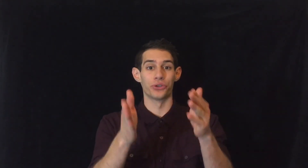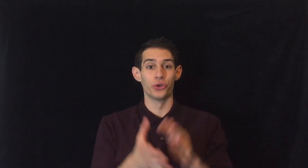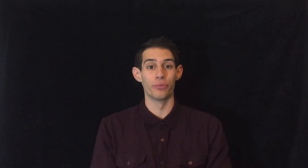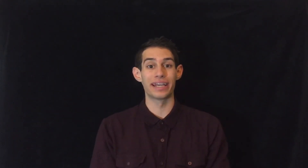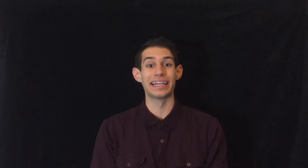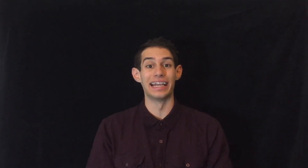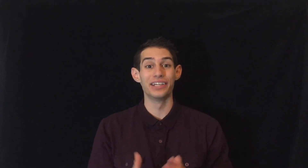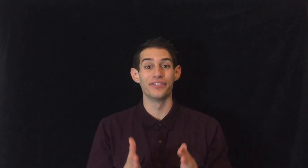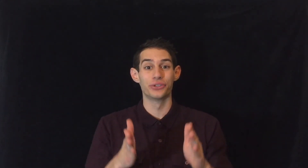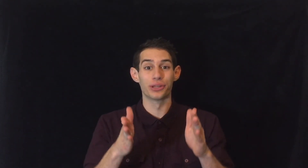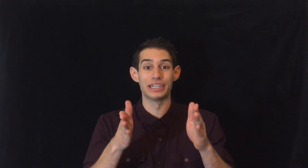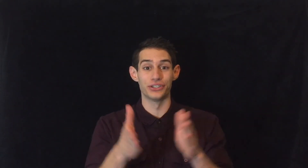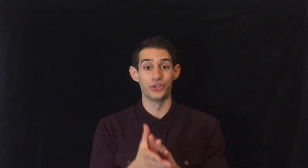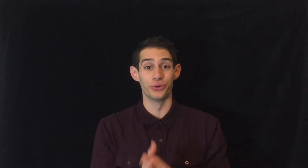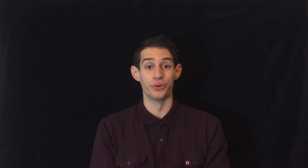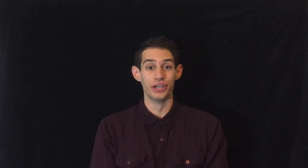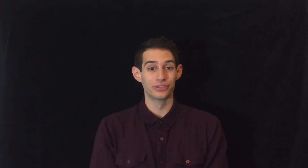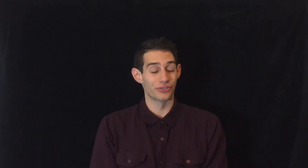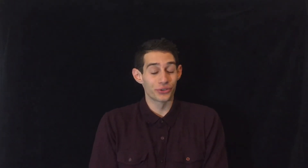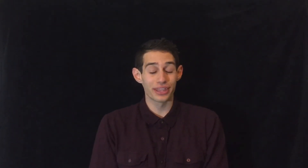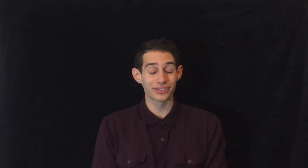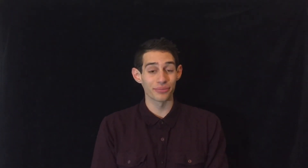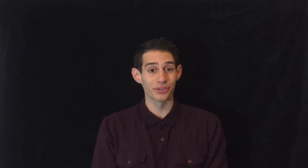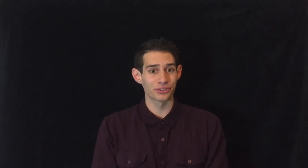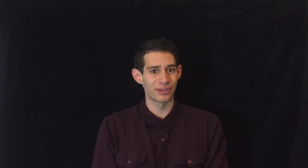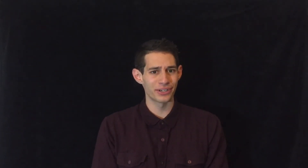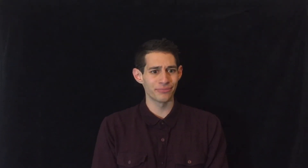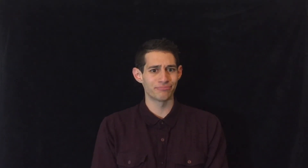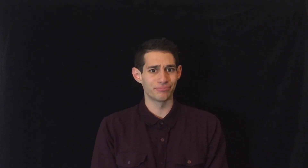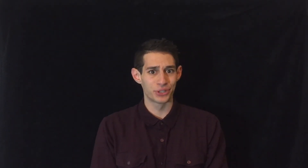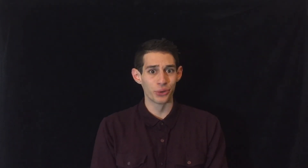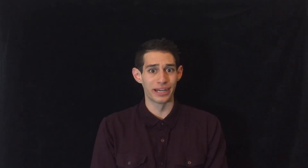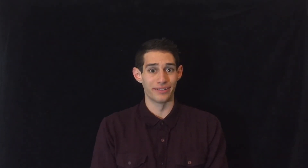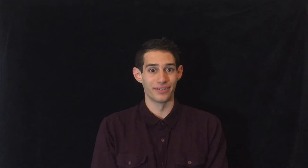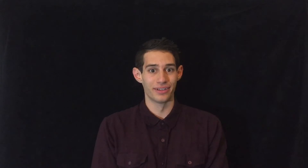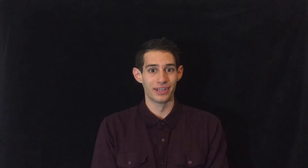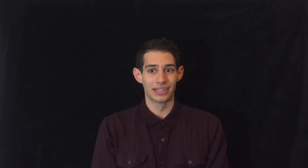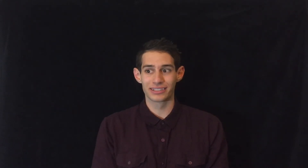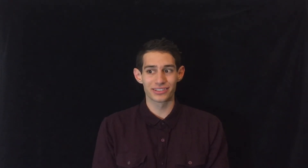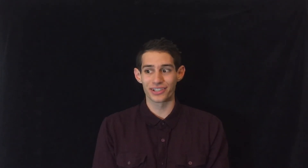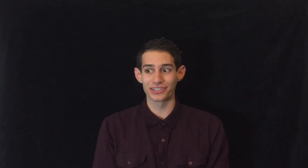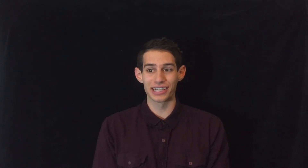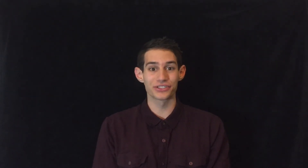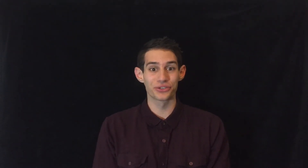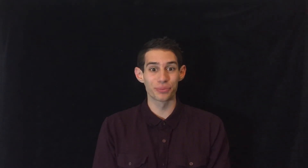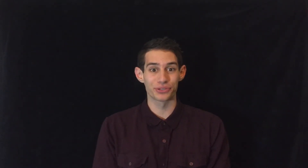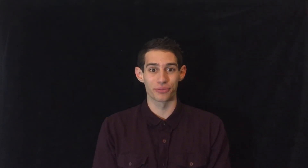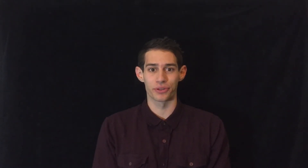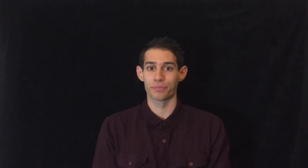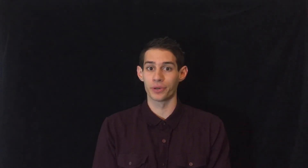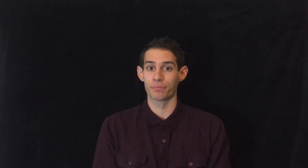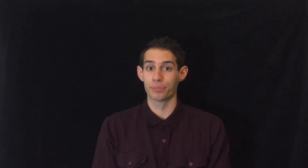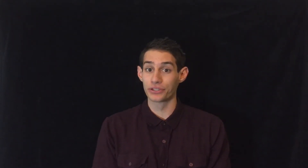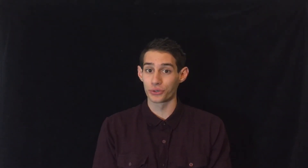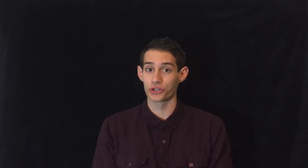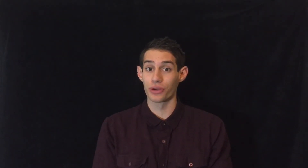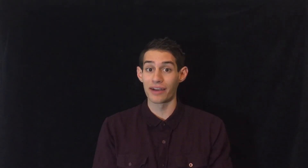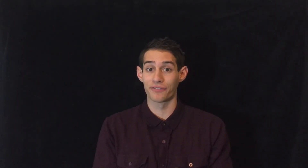you and making individually you. So if you think something looks better, do it. Just discuss it as a group or something, but be sure to have